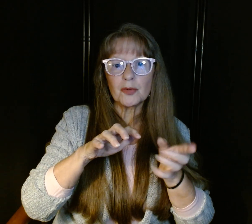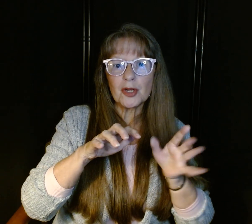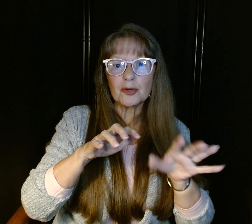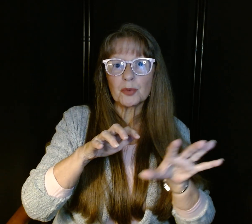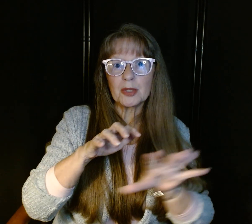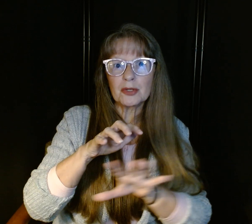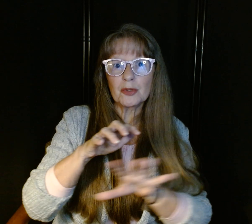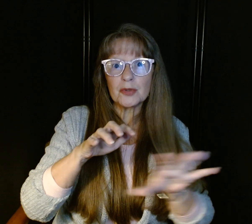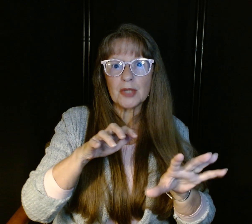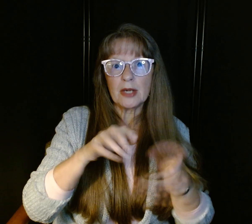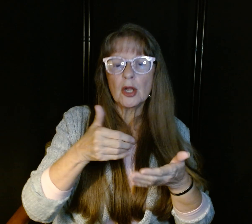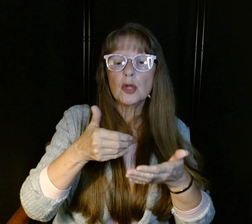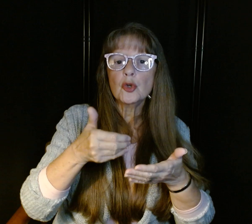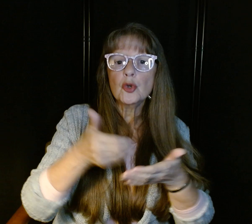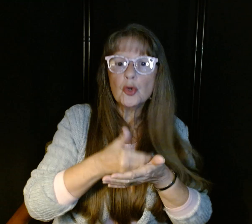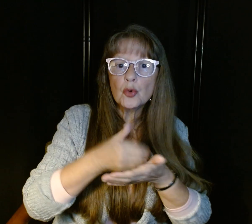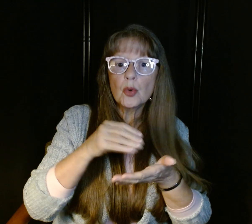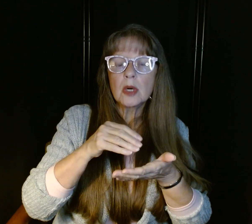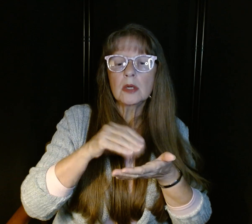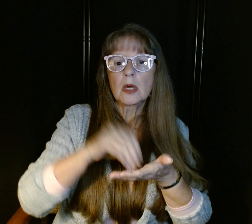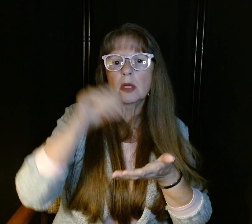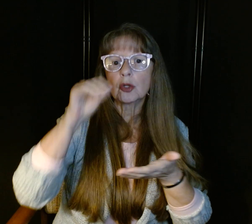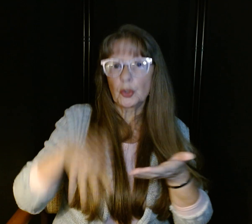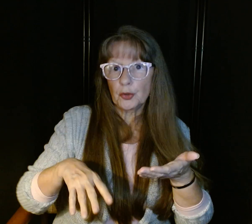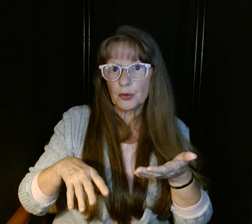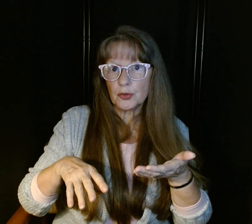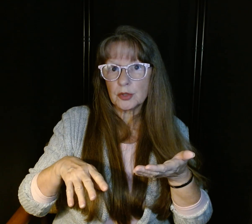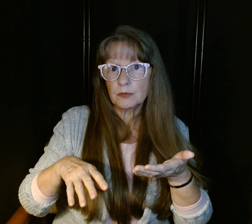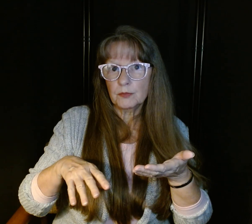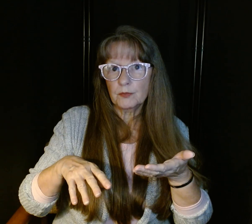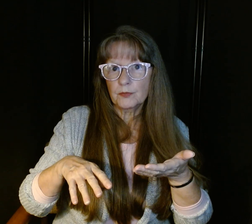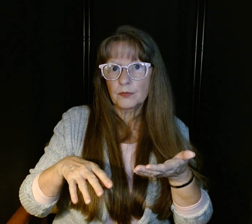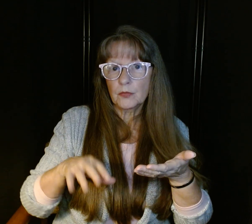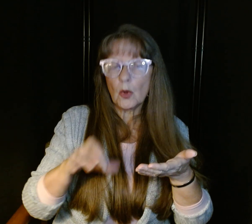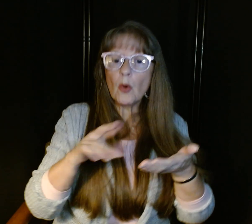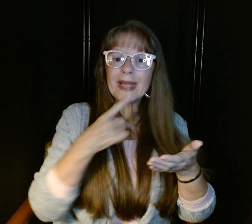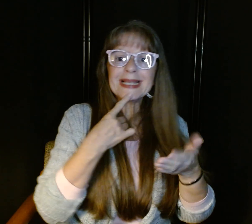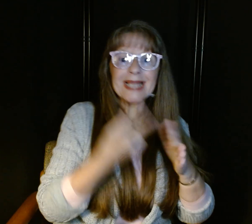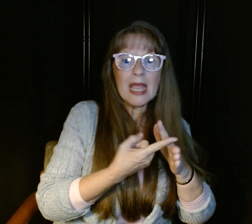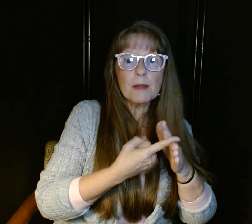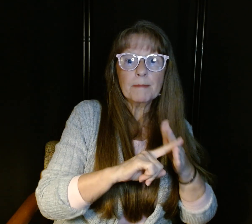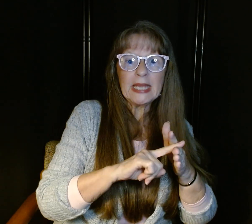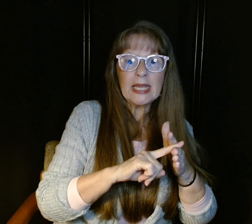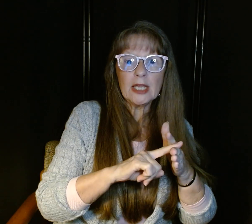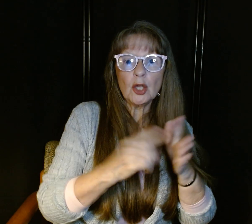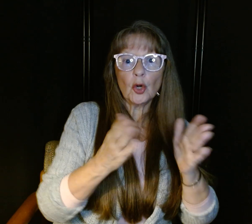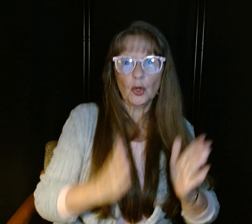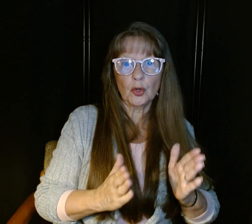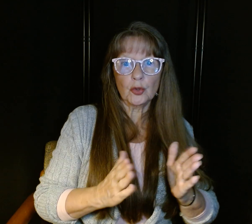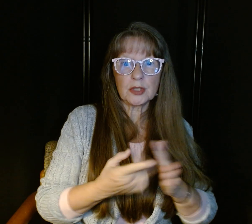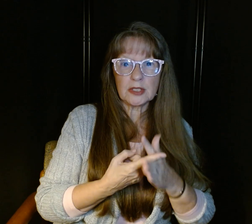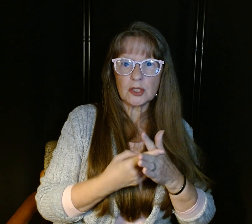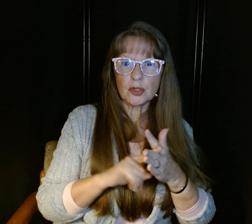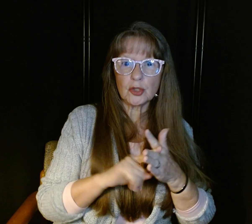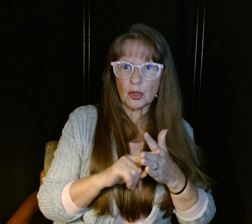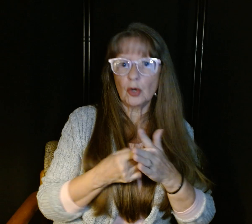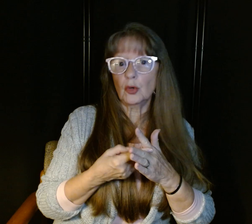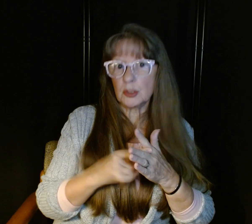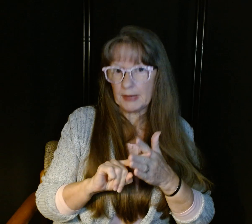here's going to do the sign, new learners. Or I could say beginners. This is to start or to